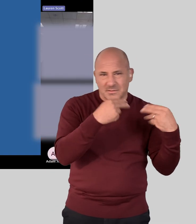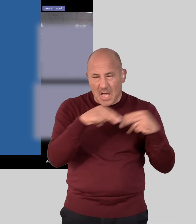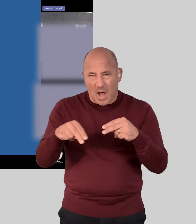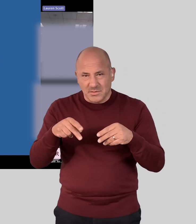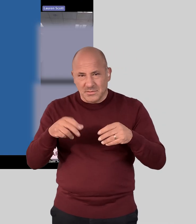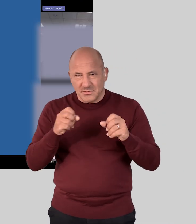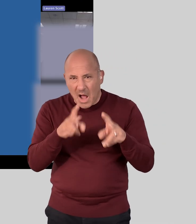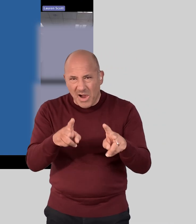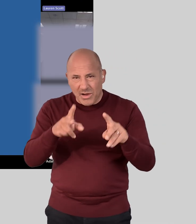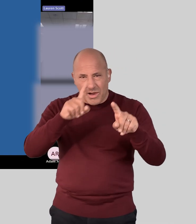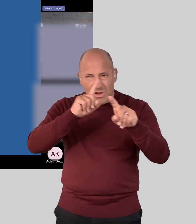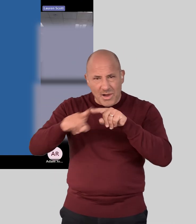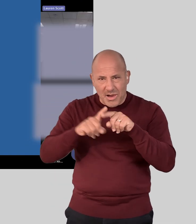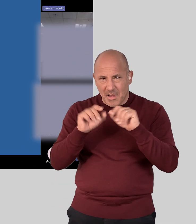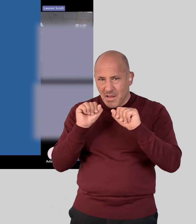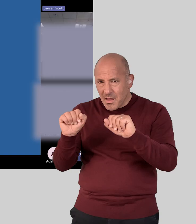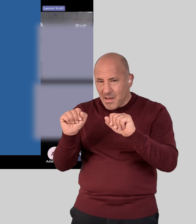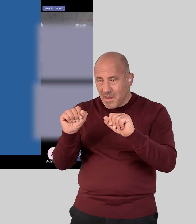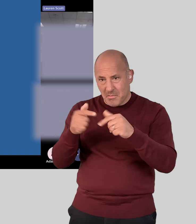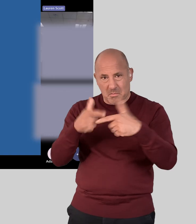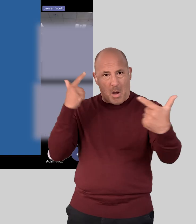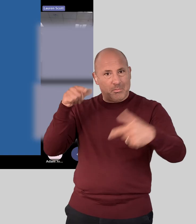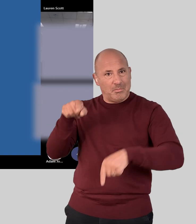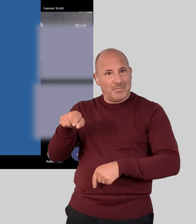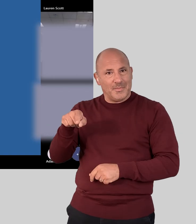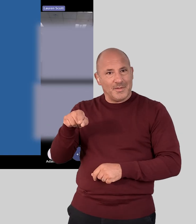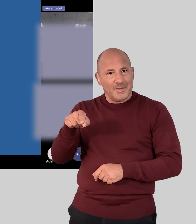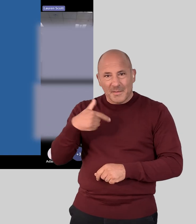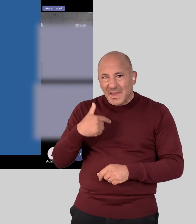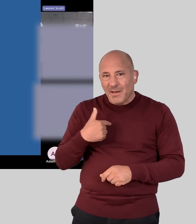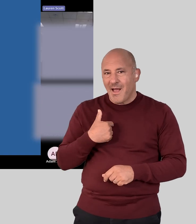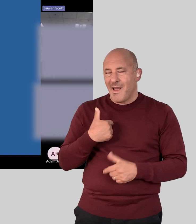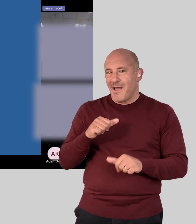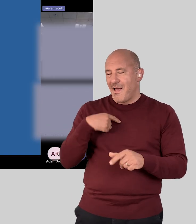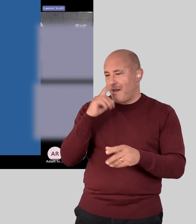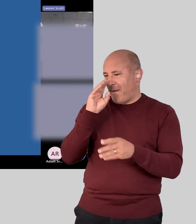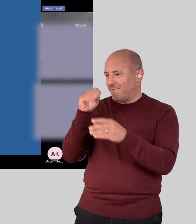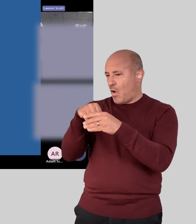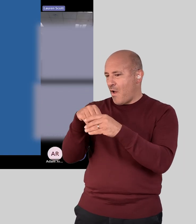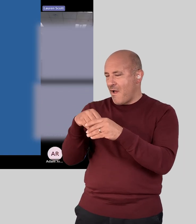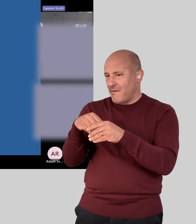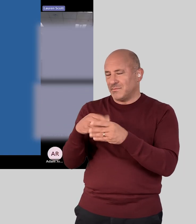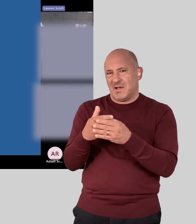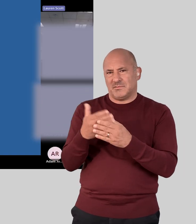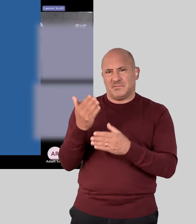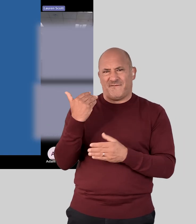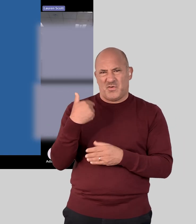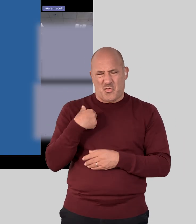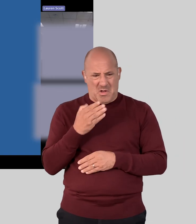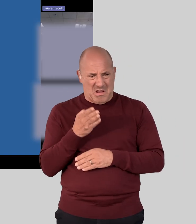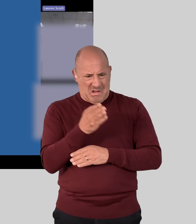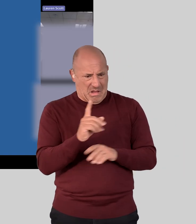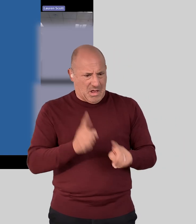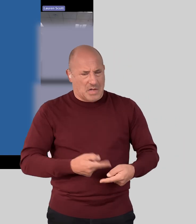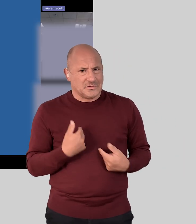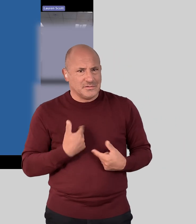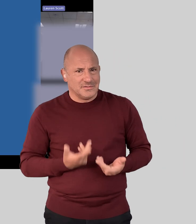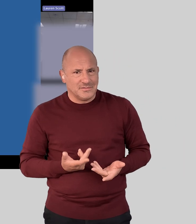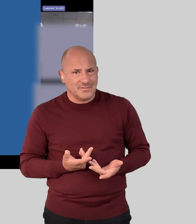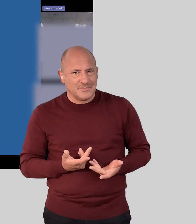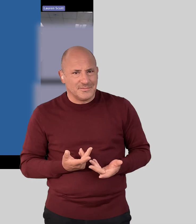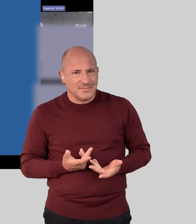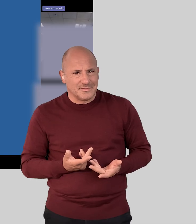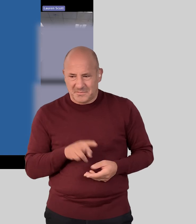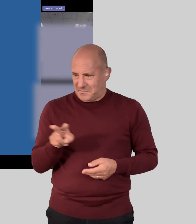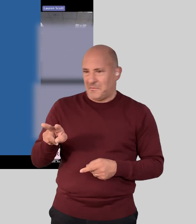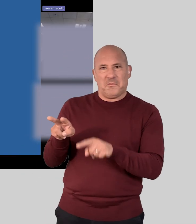elements of hip hop dance and street dance virtually now, which allows you to be a part of something